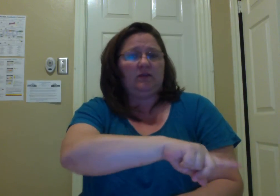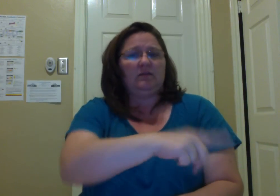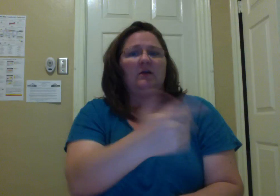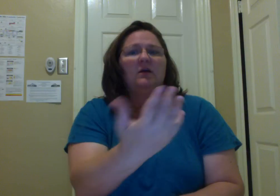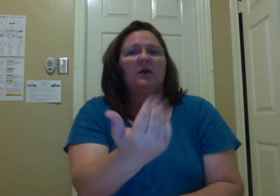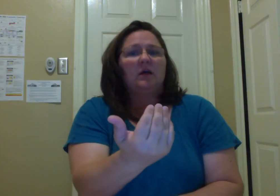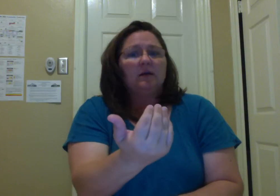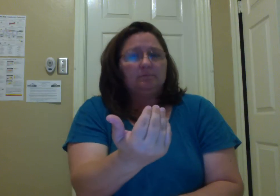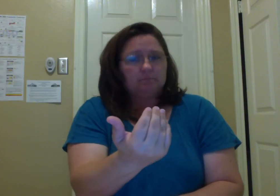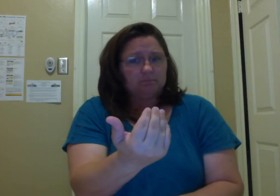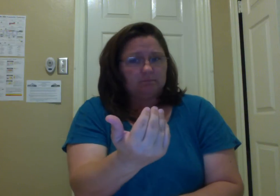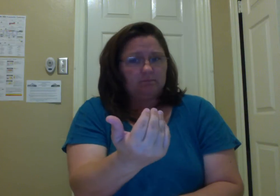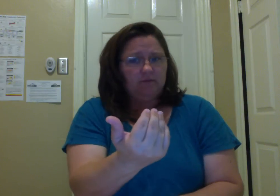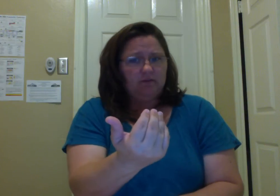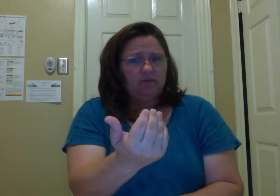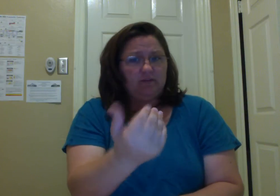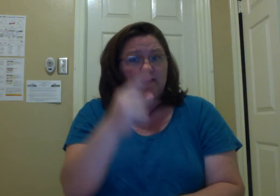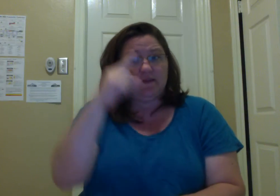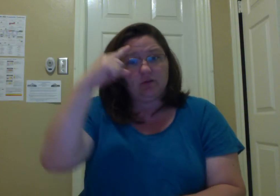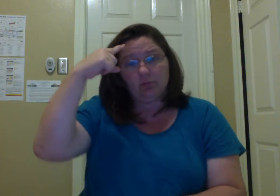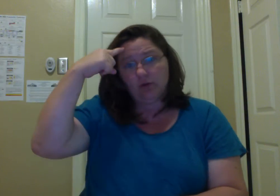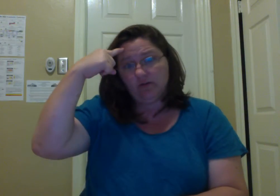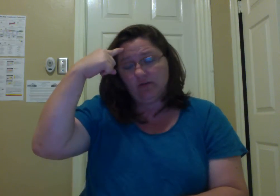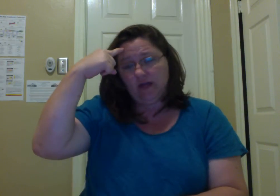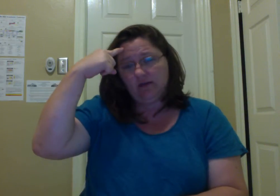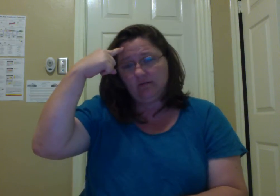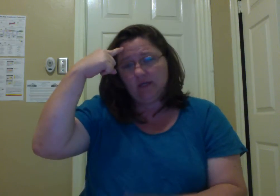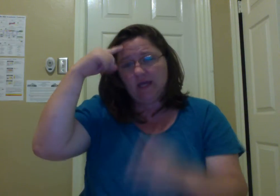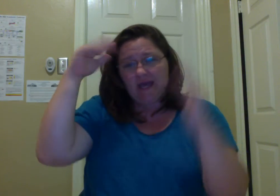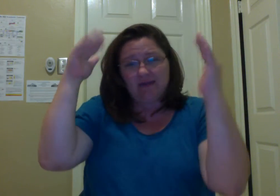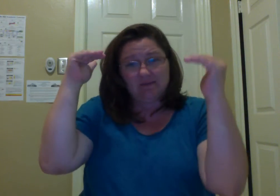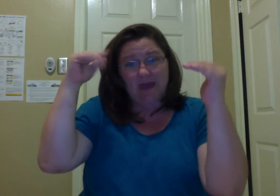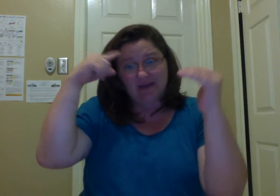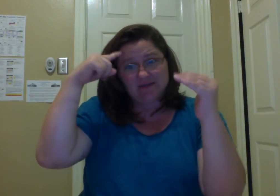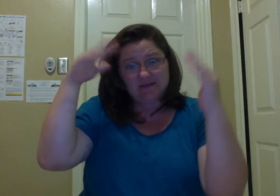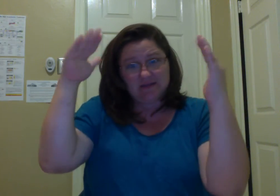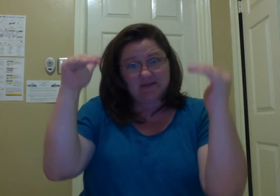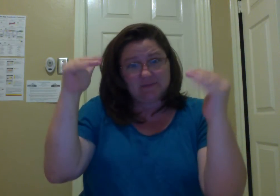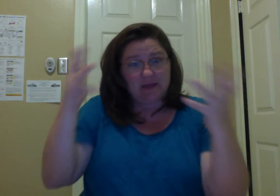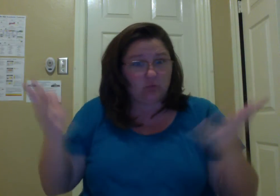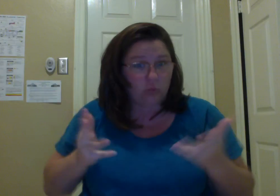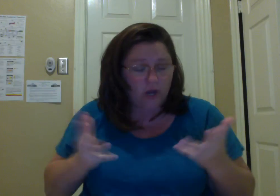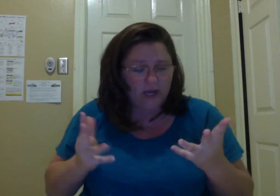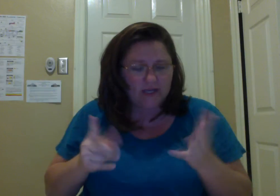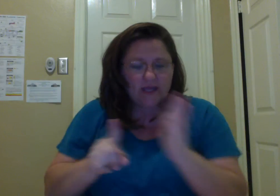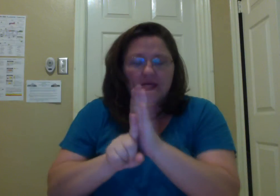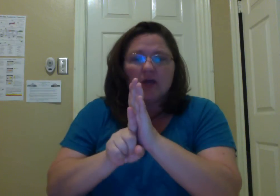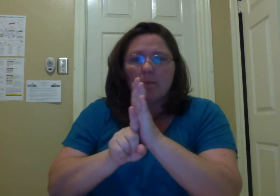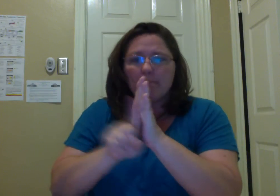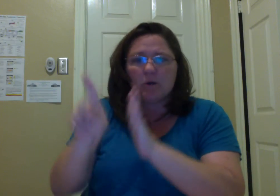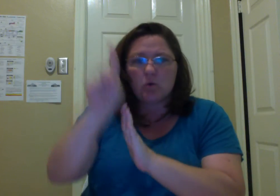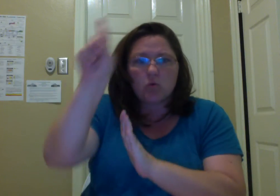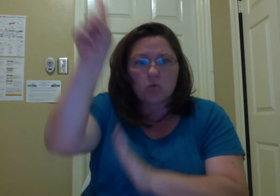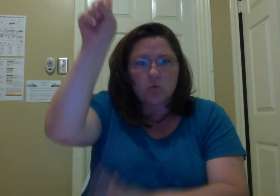there. 15. And then you point to your head, expect what? Boo!